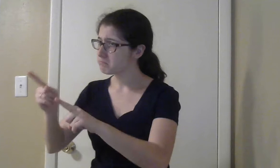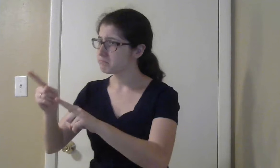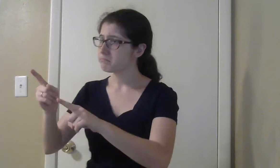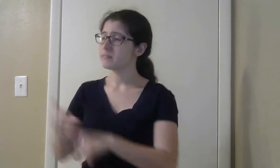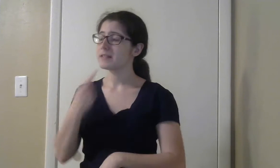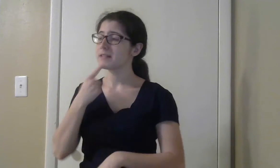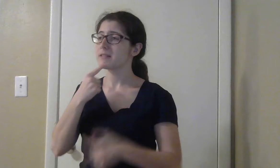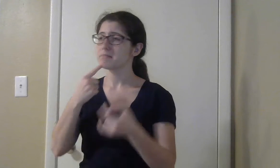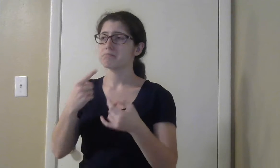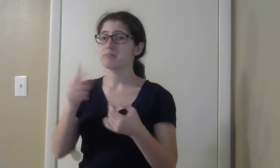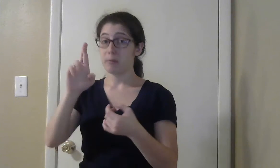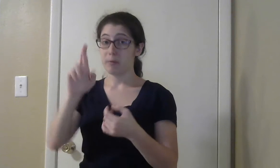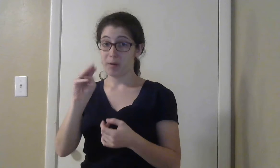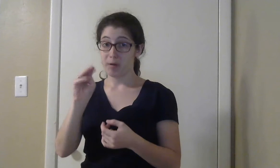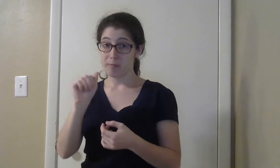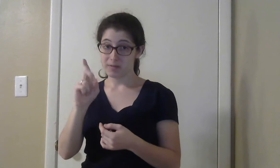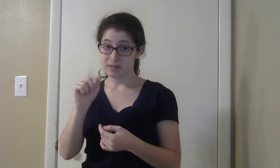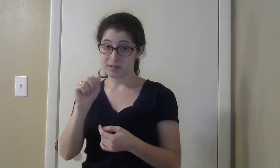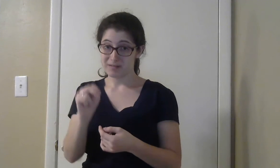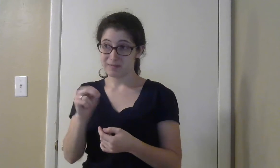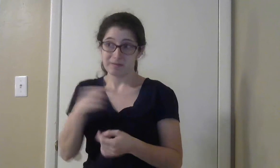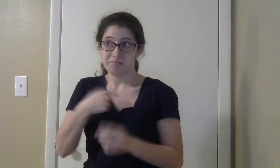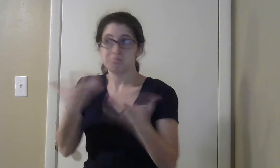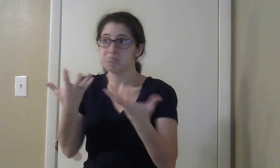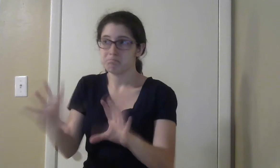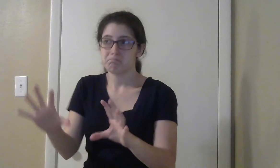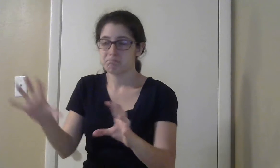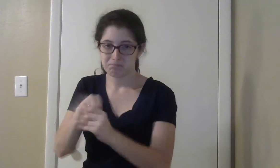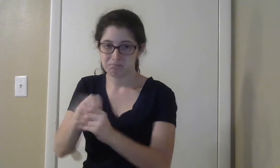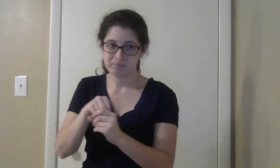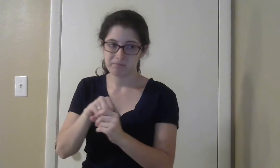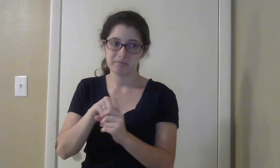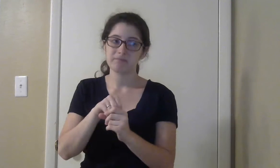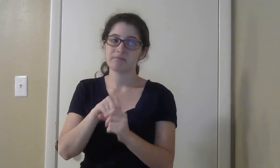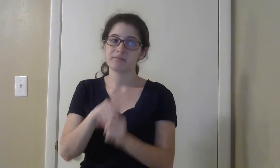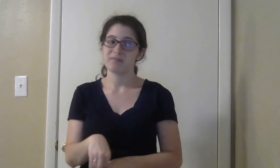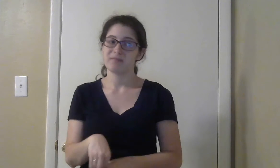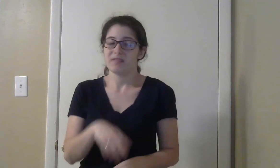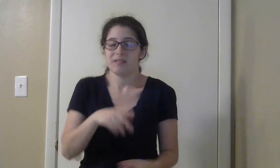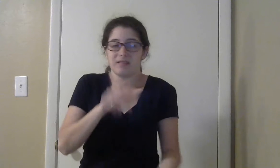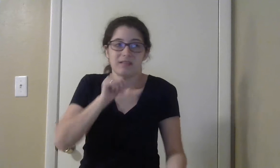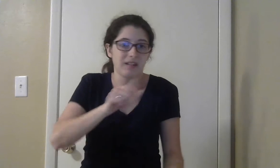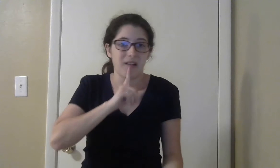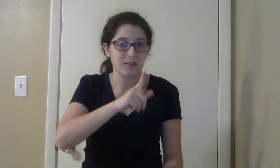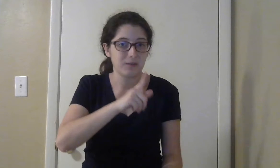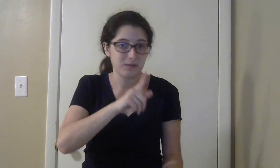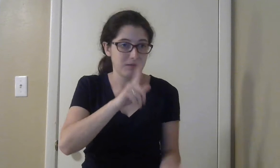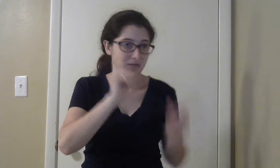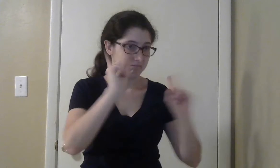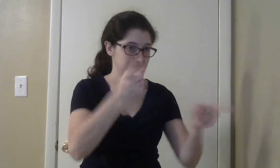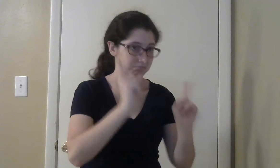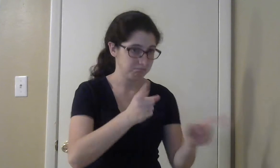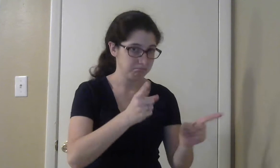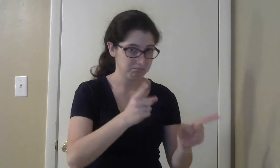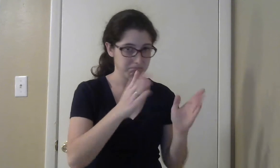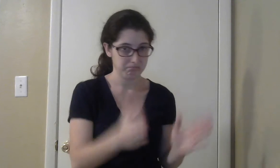Fasting doesn't have that kind of place in Christianity. But even though there's no command to fast in the